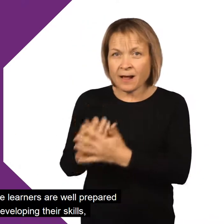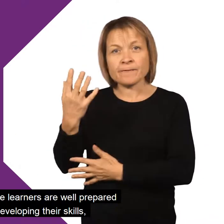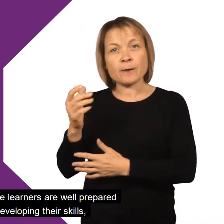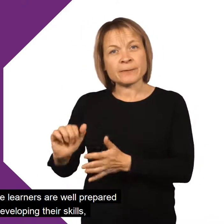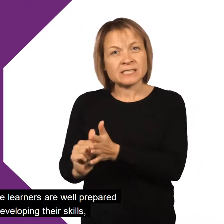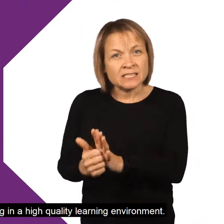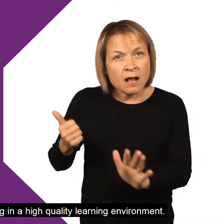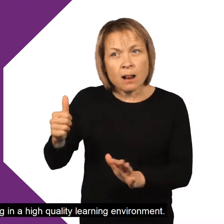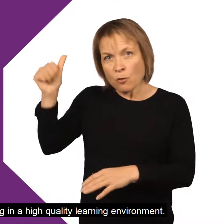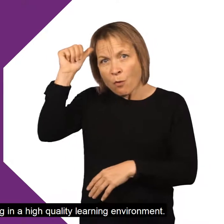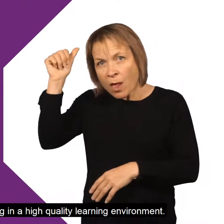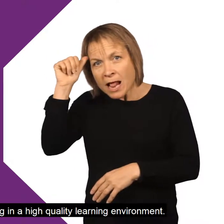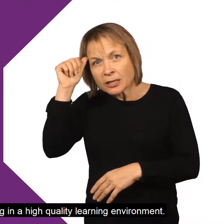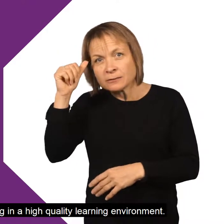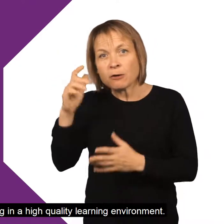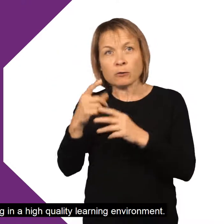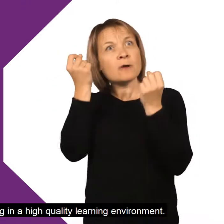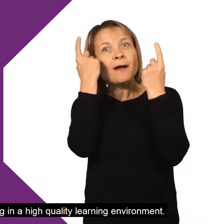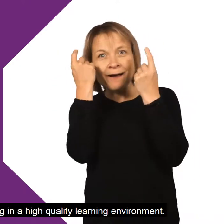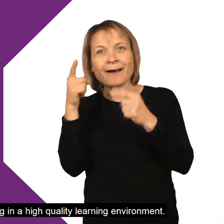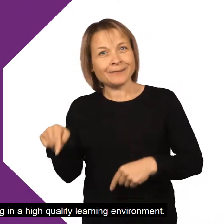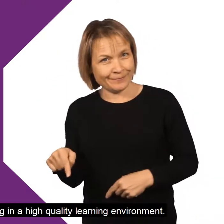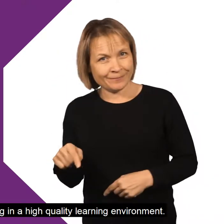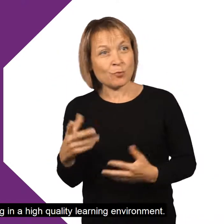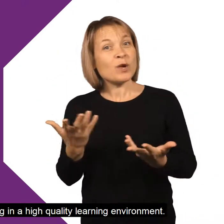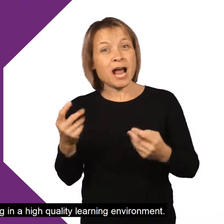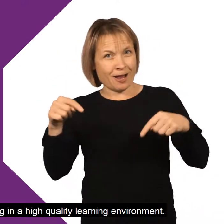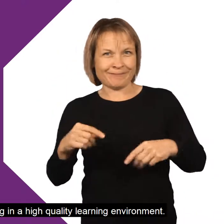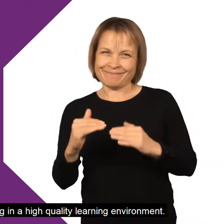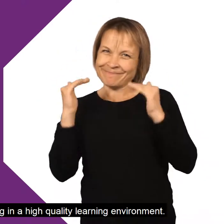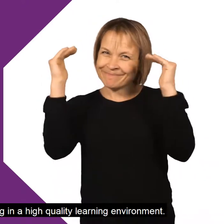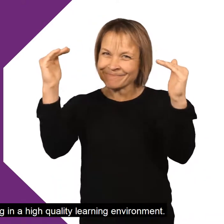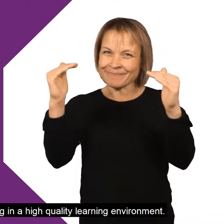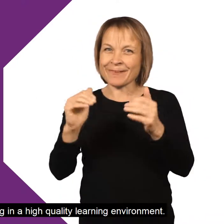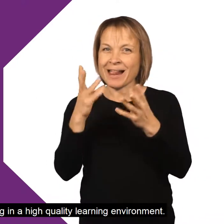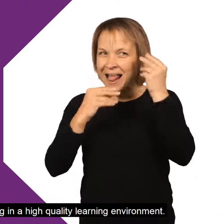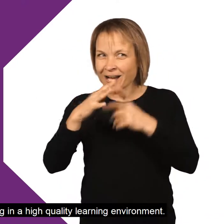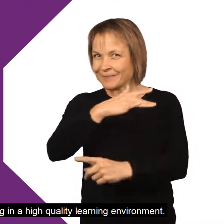knowledge and understanding in a high quality learning environment.